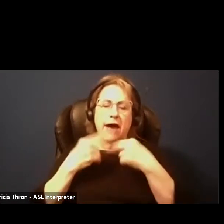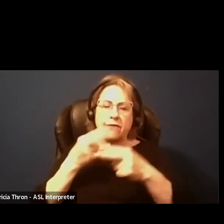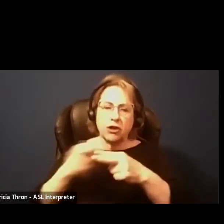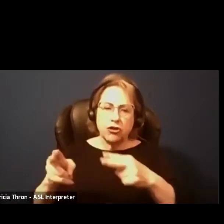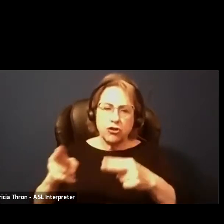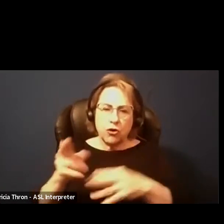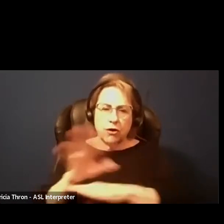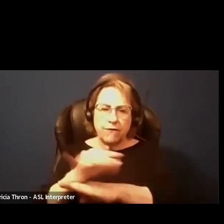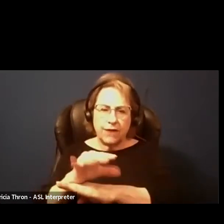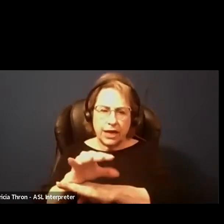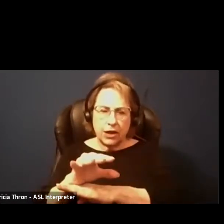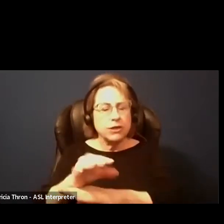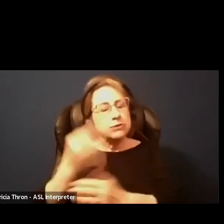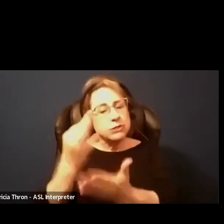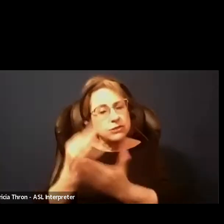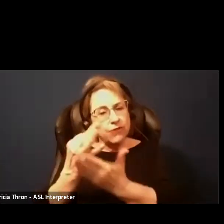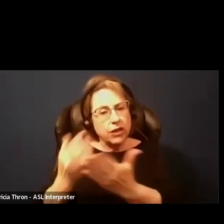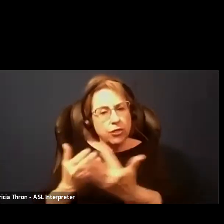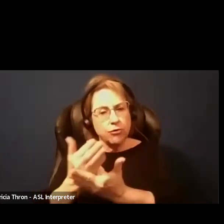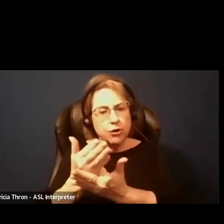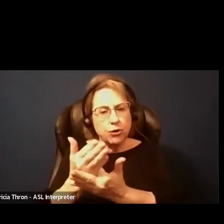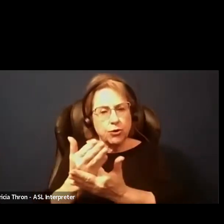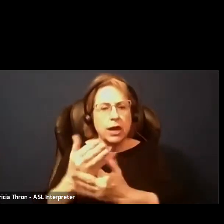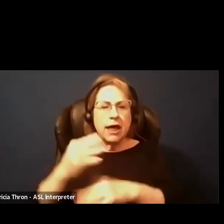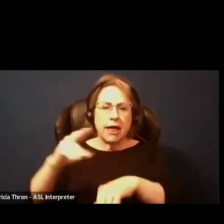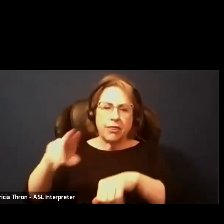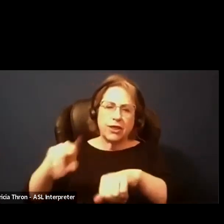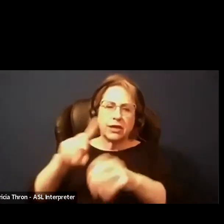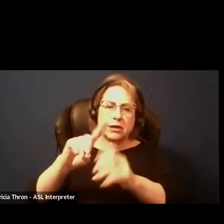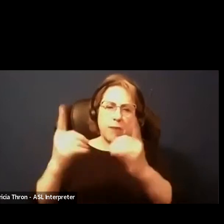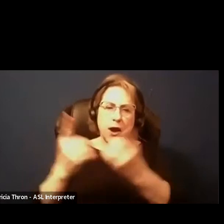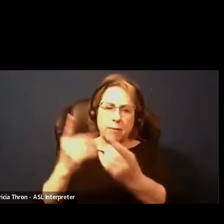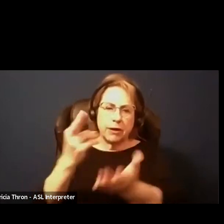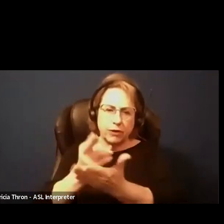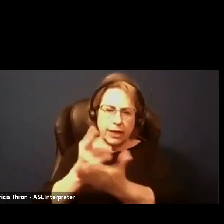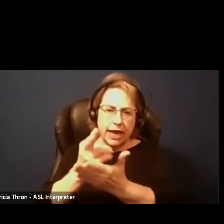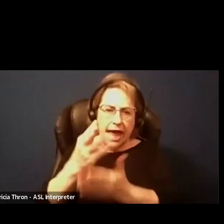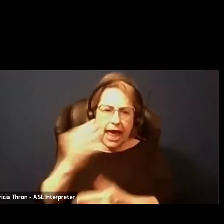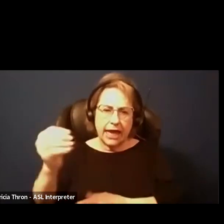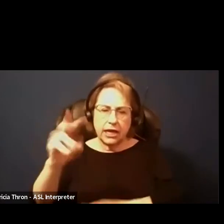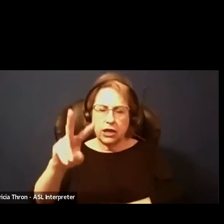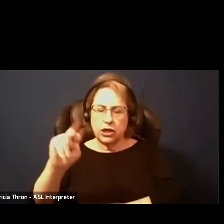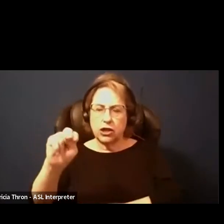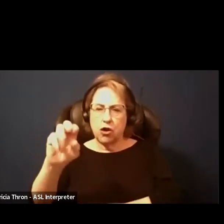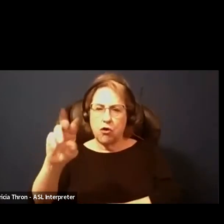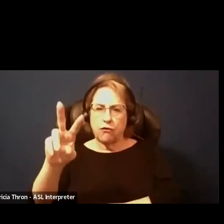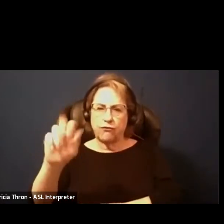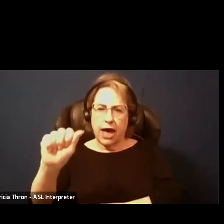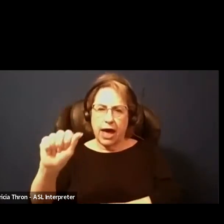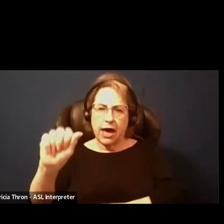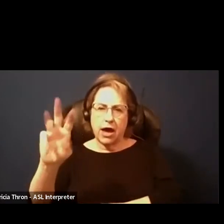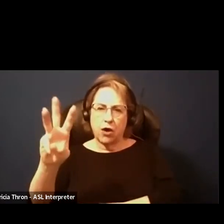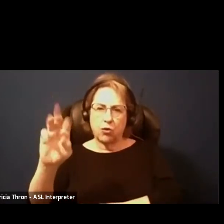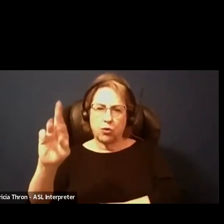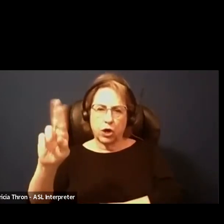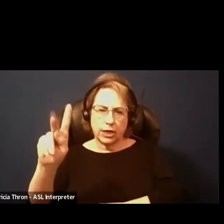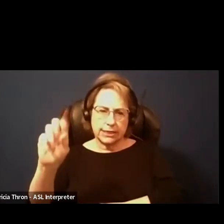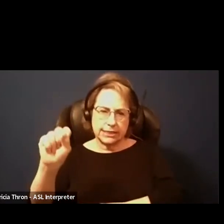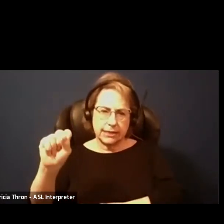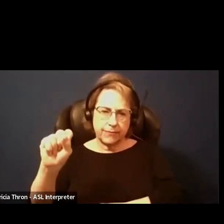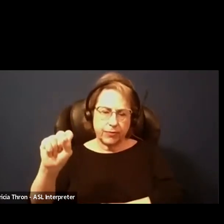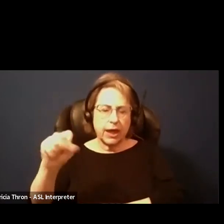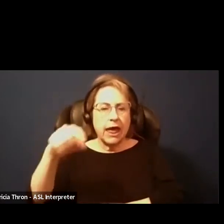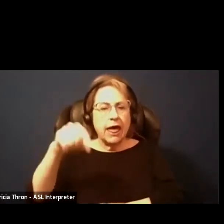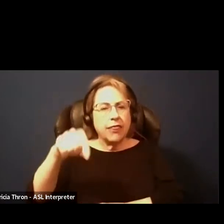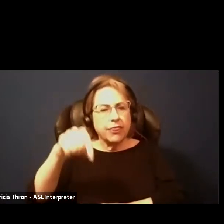funded by the Department of Rehabilitation and NovaWorks. It was an interagency collaboration that we piloted, and it's actually being